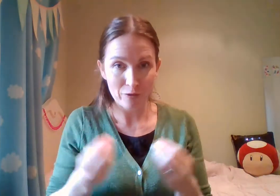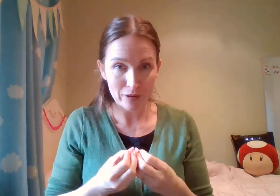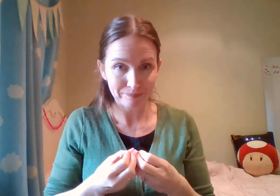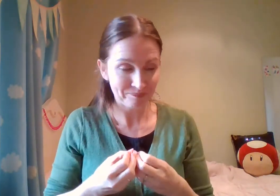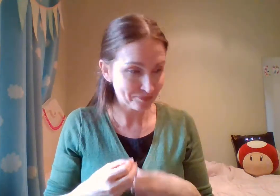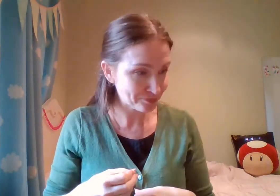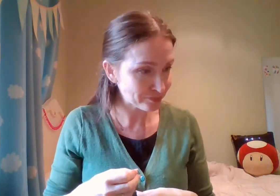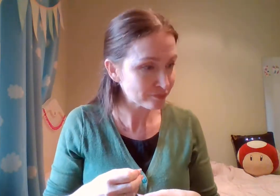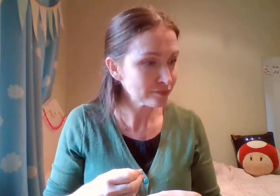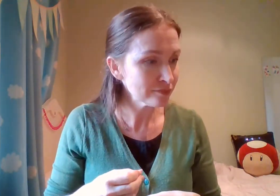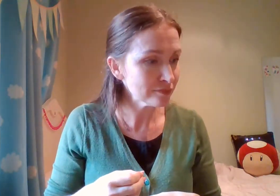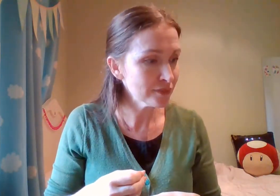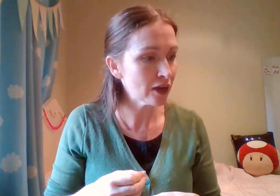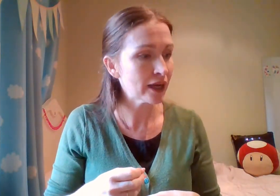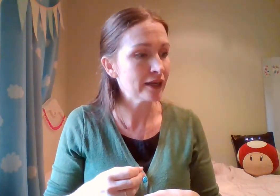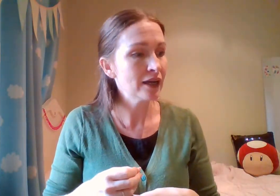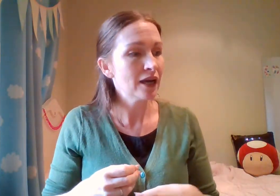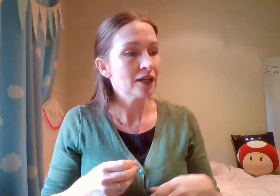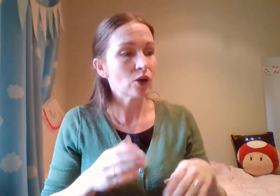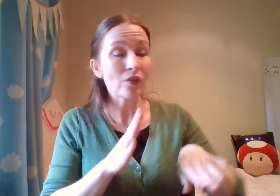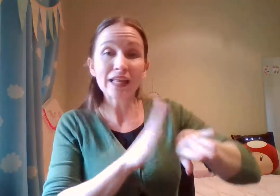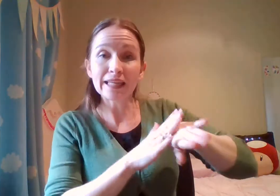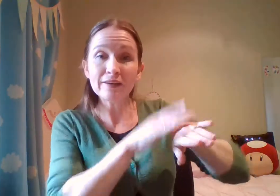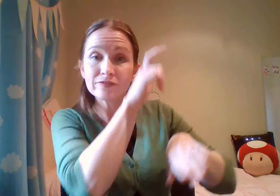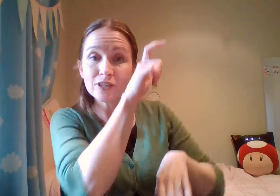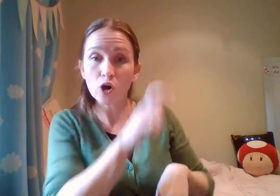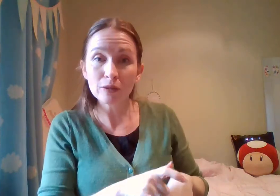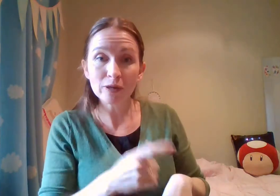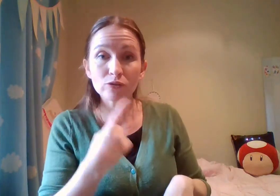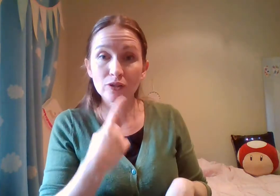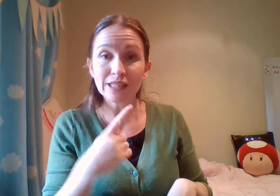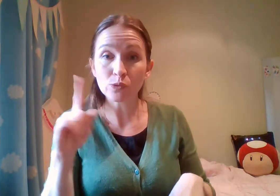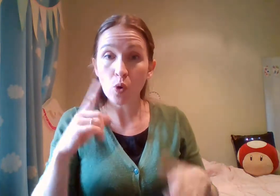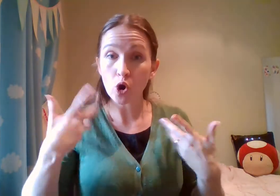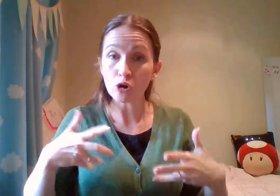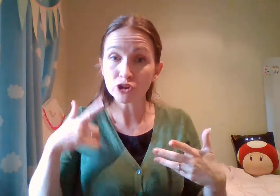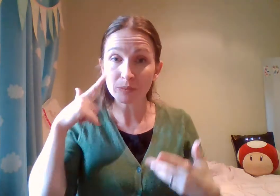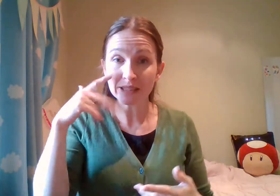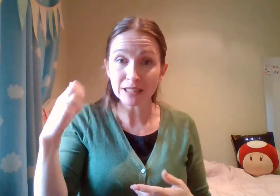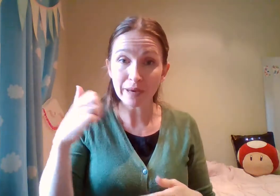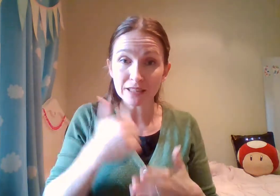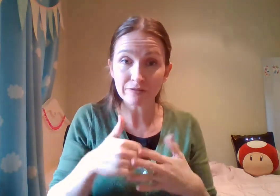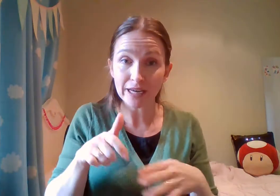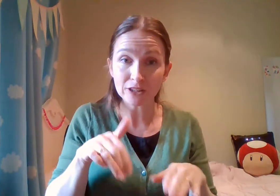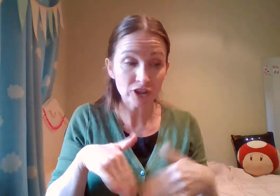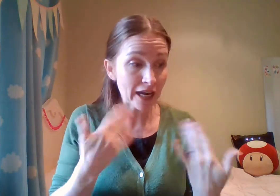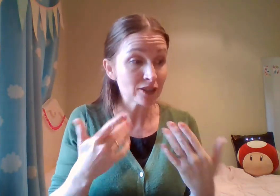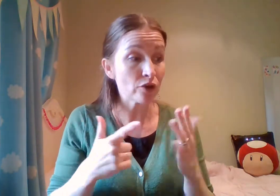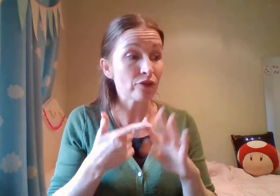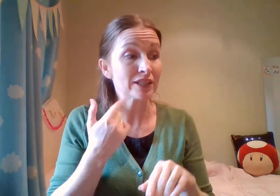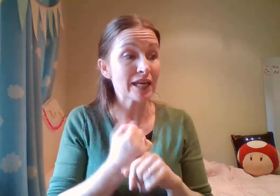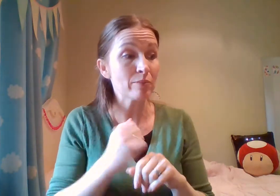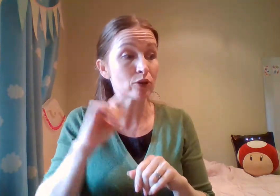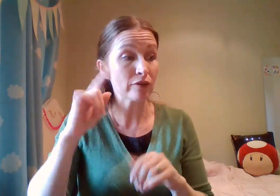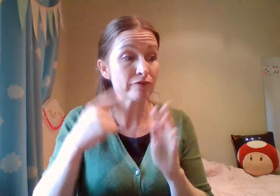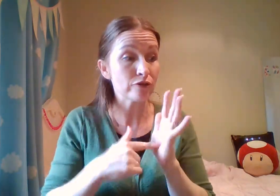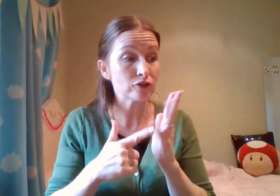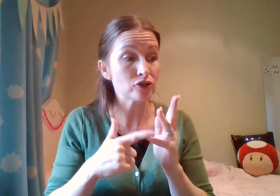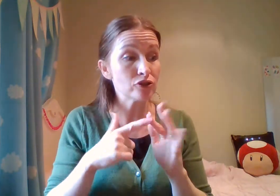everyone. Okay, so on the left column, it also says what costume is expected for each day. So, for example, on the first